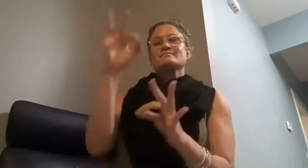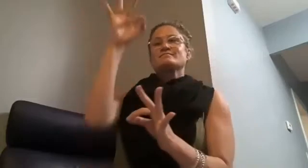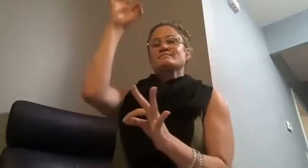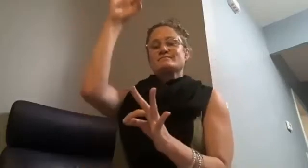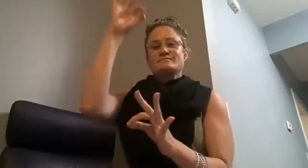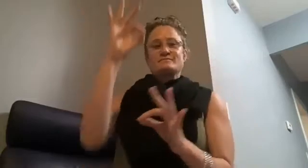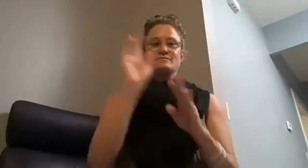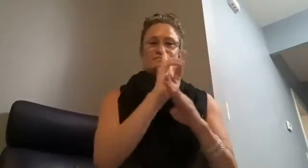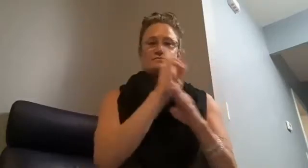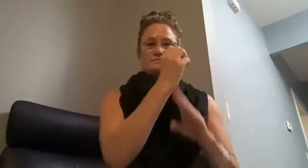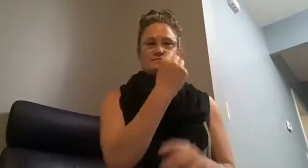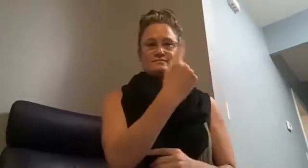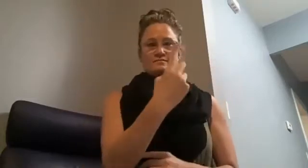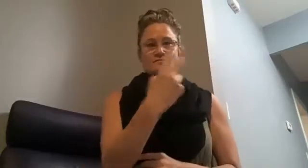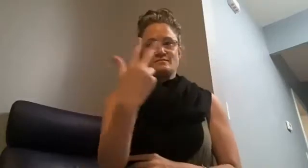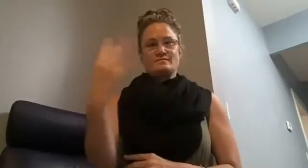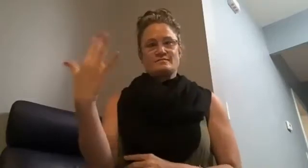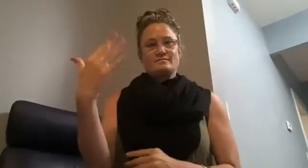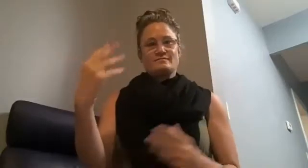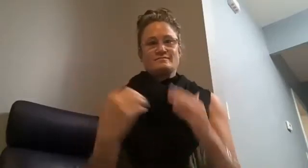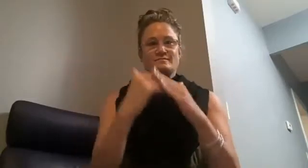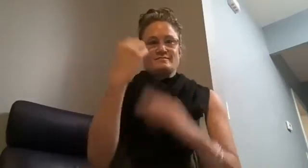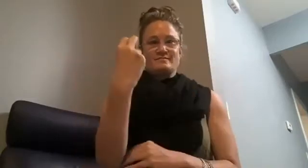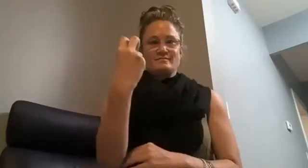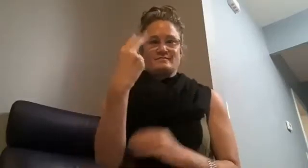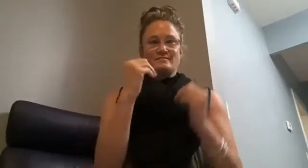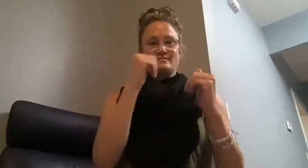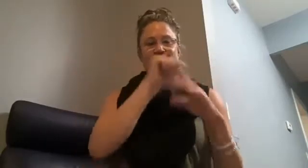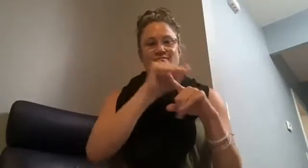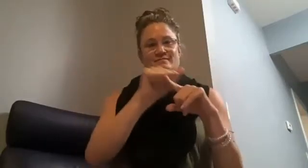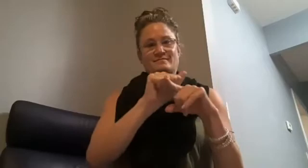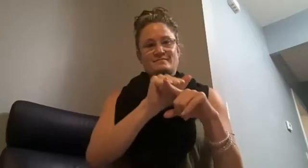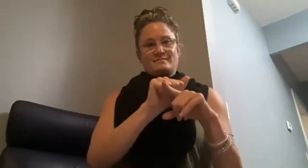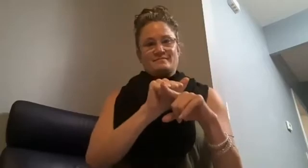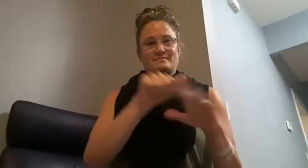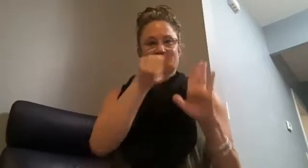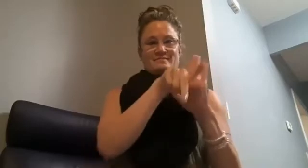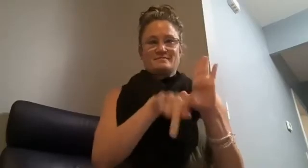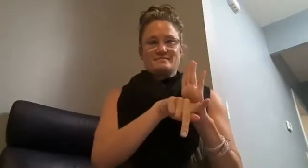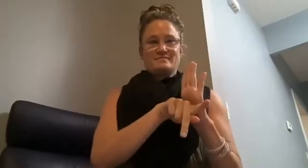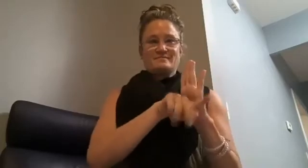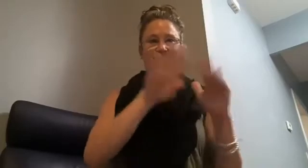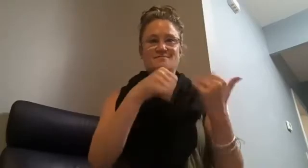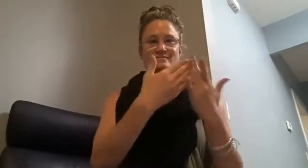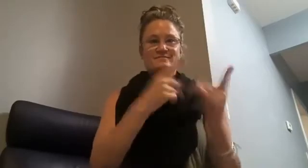tried to carry this message to alcoholics and to practice these principles in all our affairs. Thanks, Dustin. Thanks,